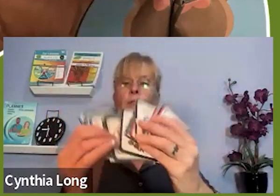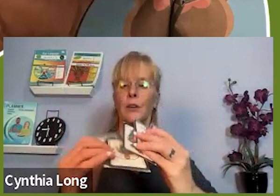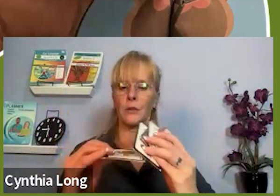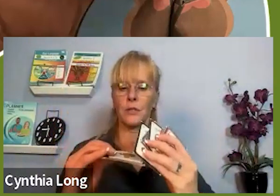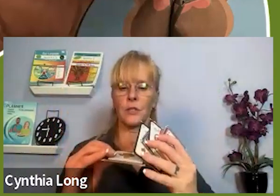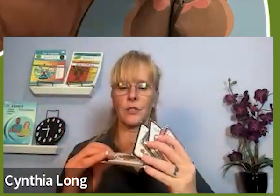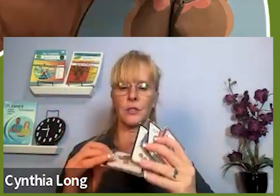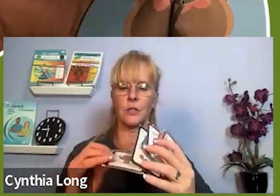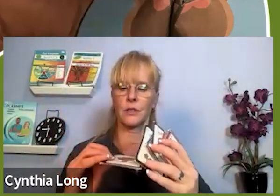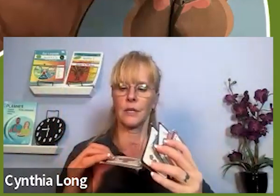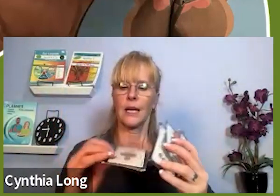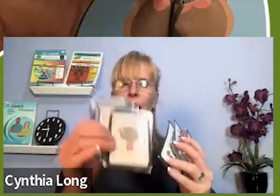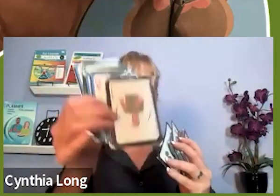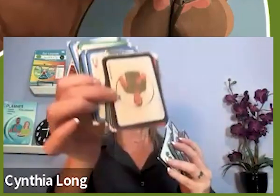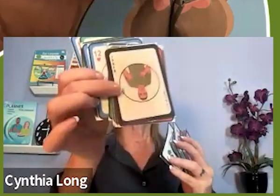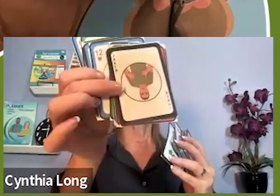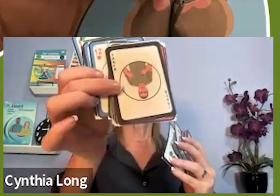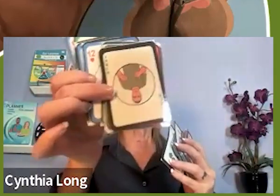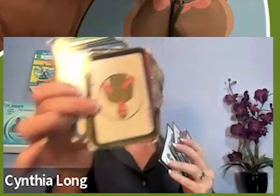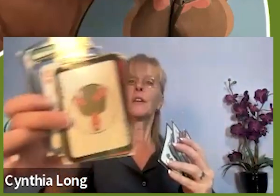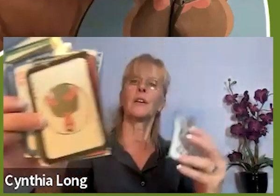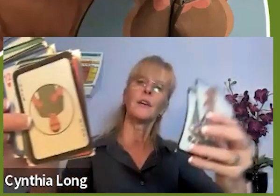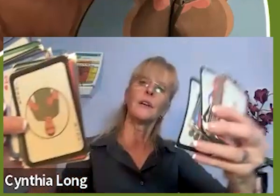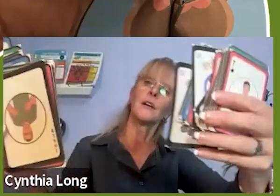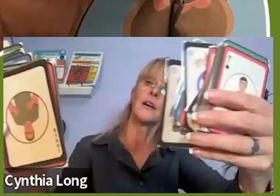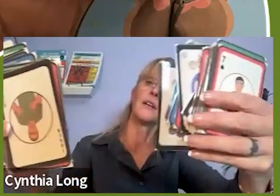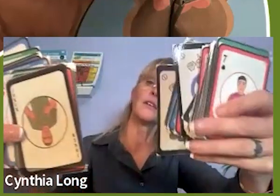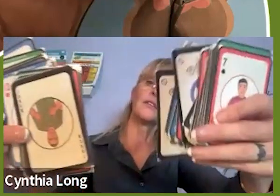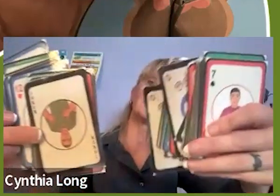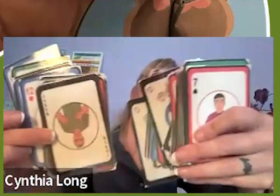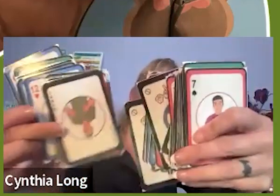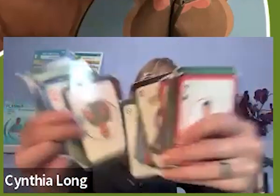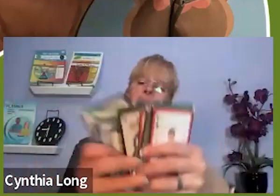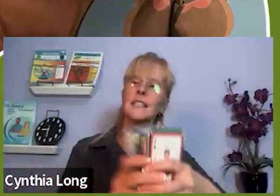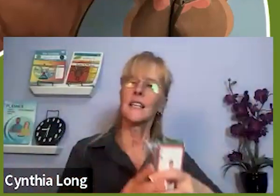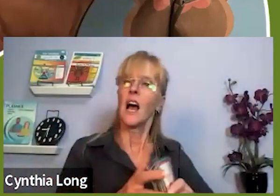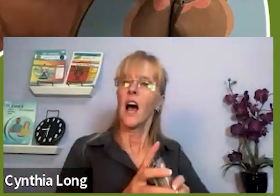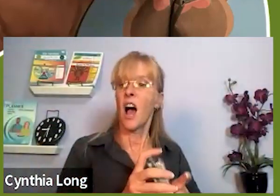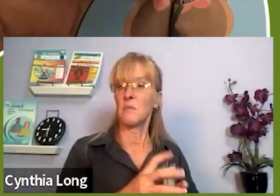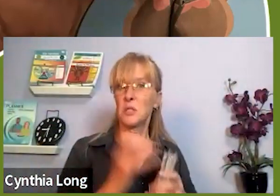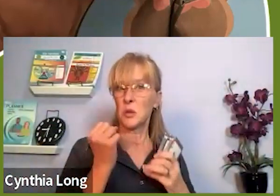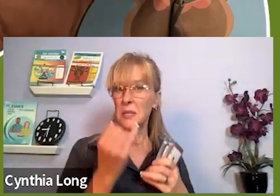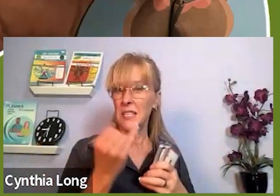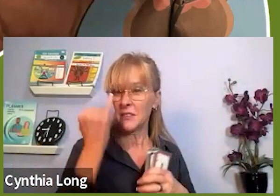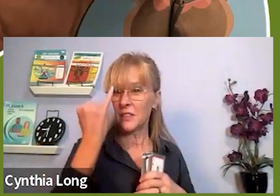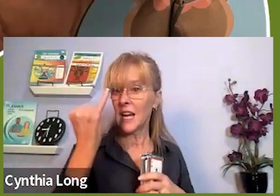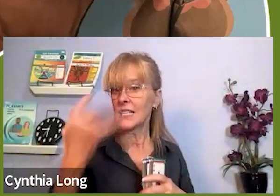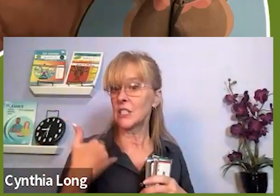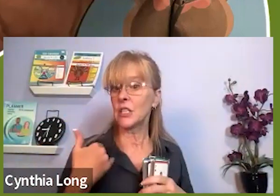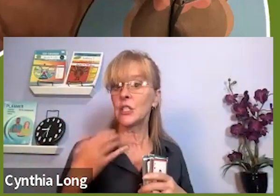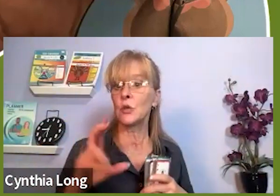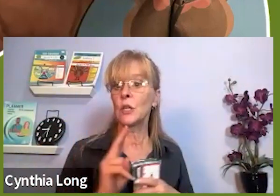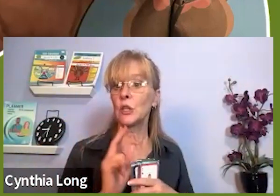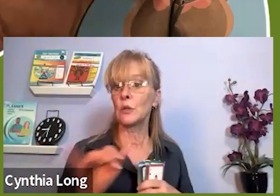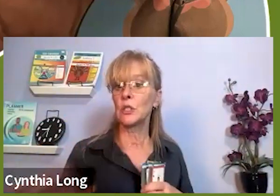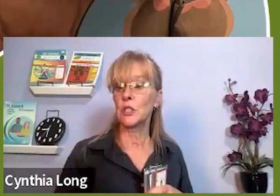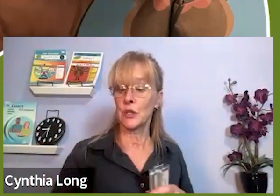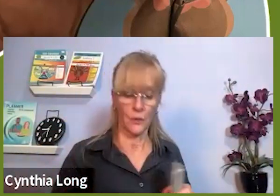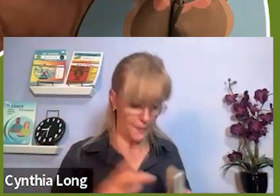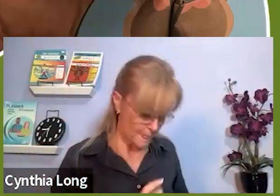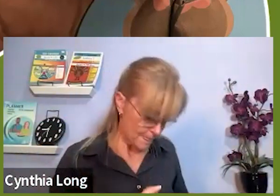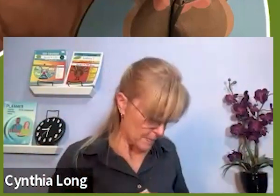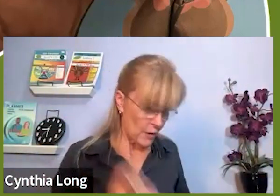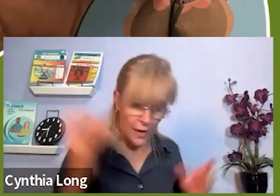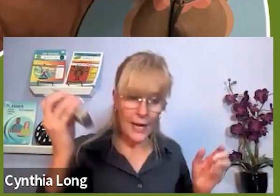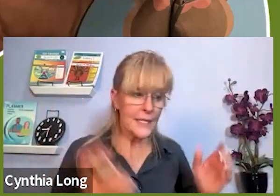with reverse and Joker. I don't know if you can see all these. So many different ideas that you can use